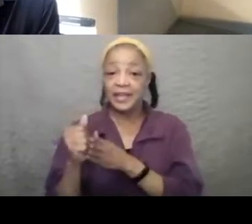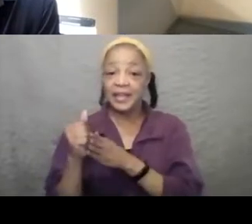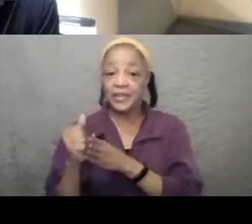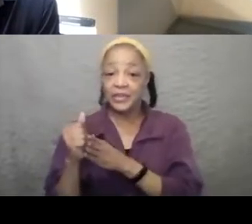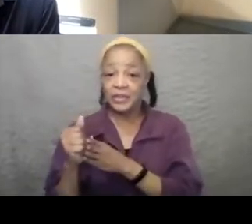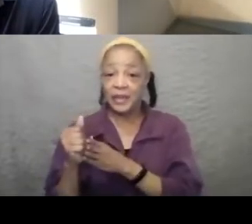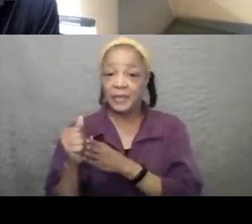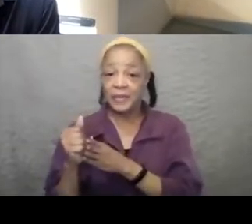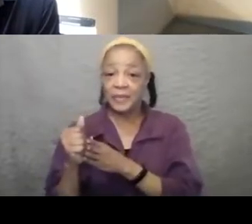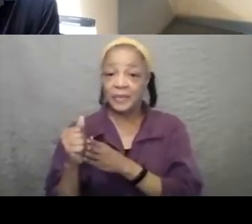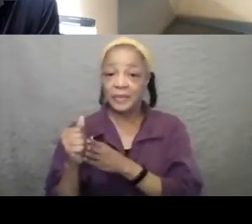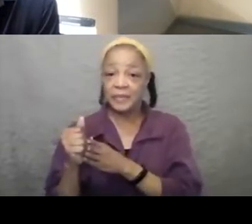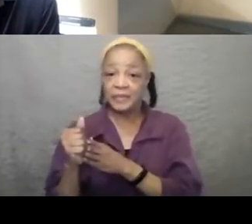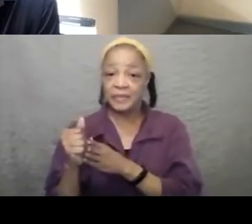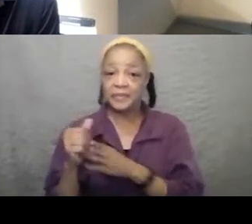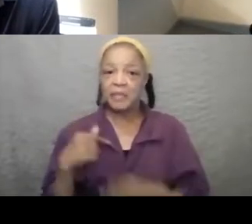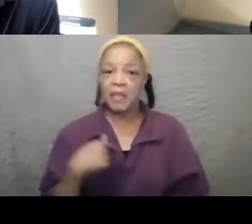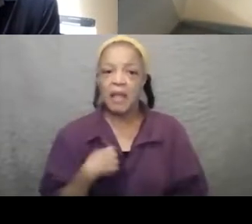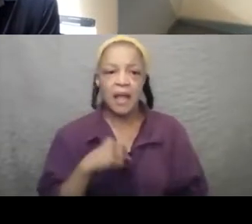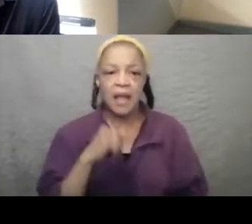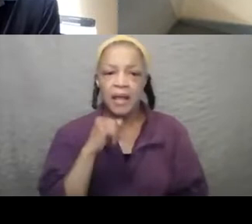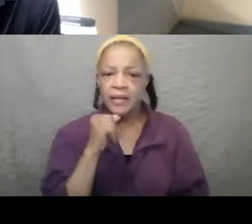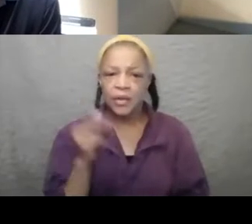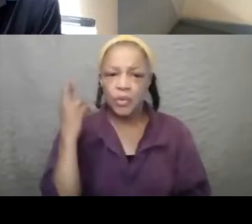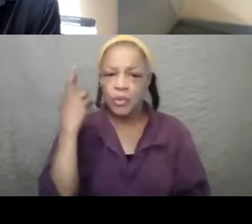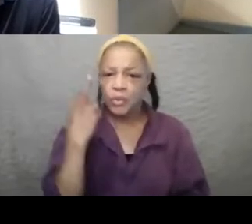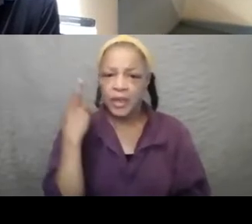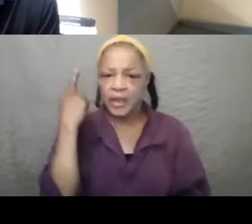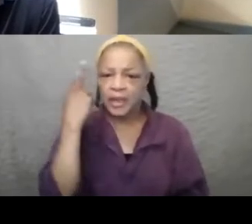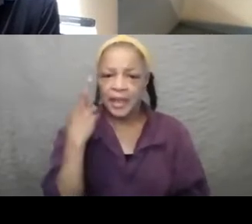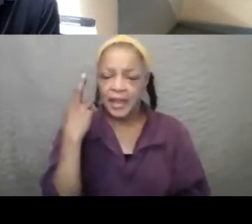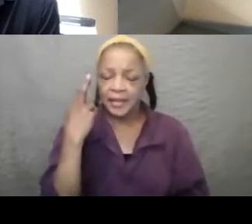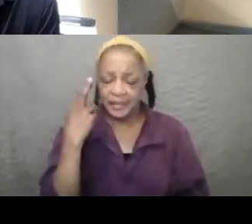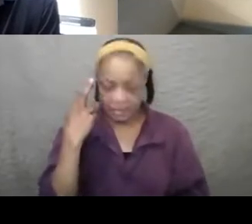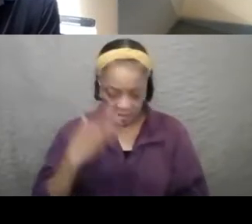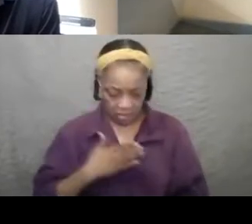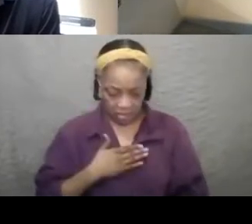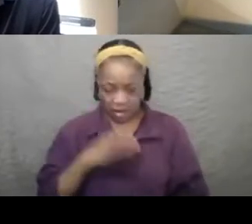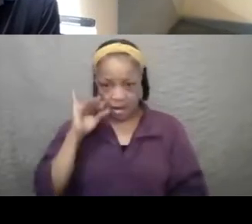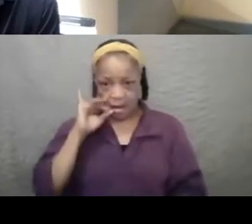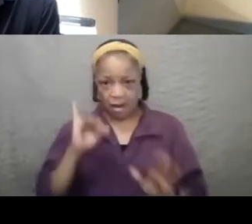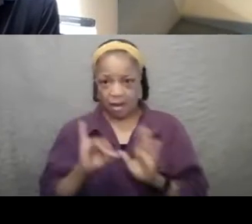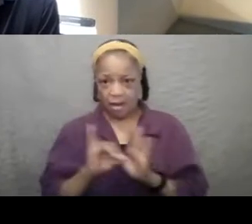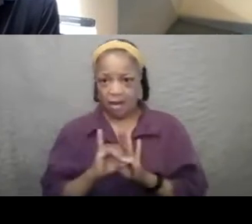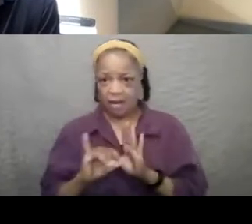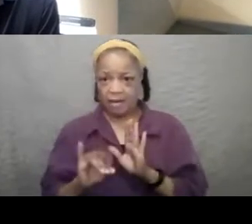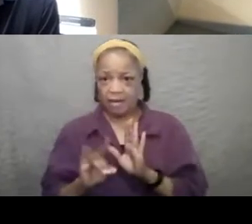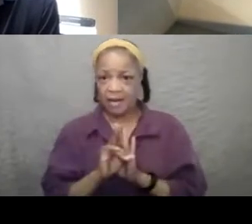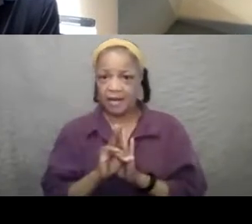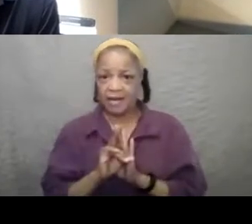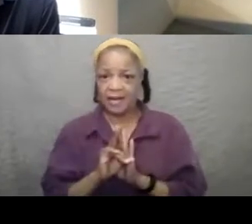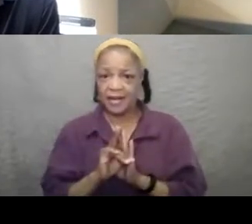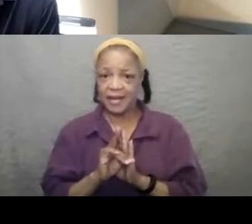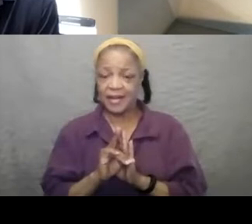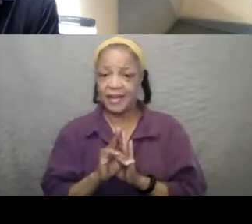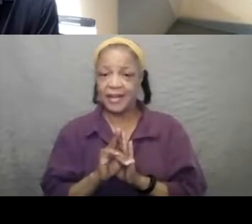I didn't realize that my identity could be